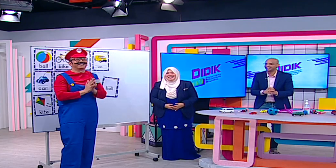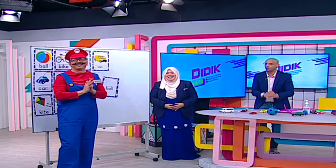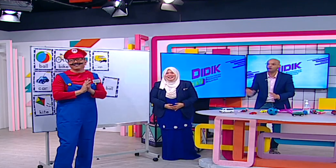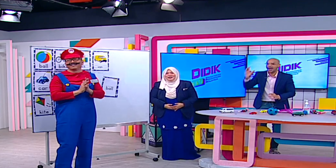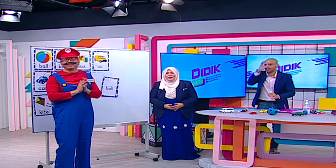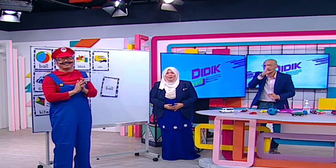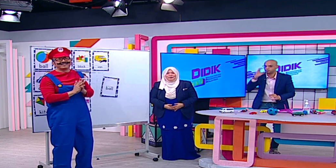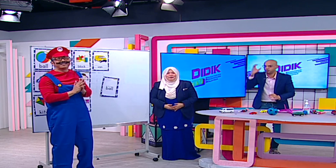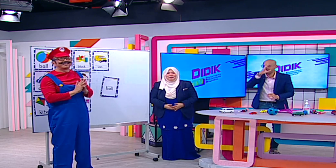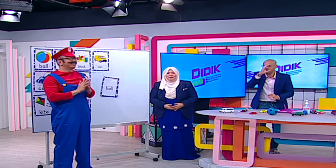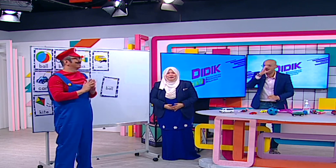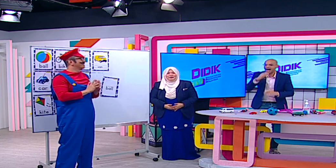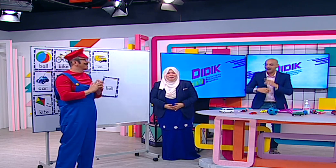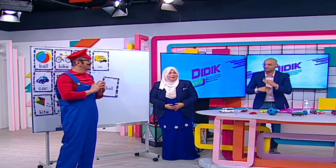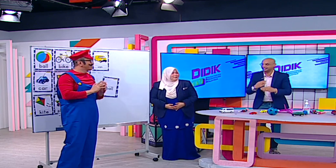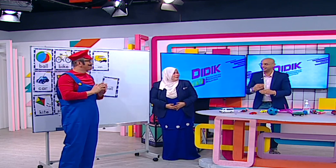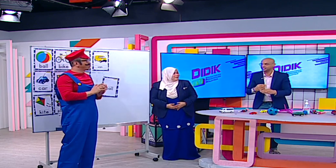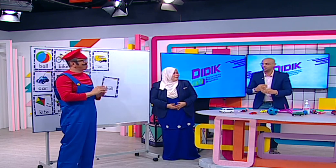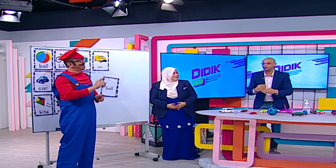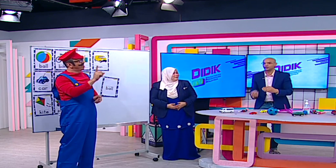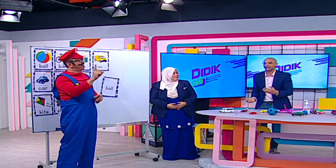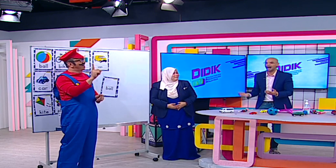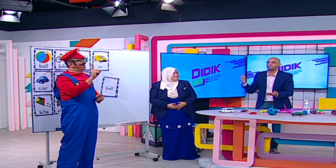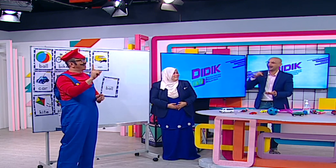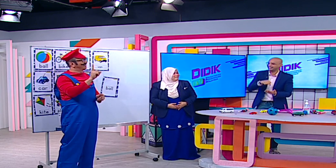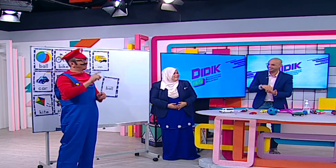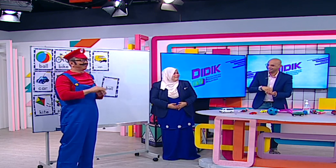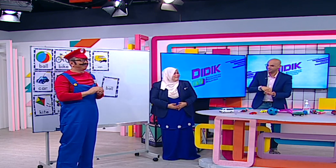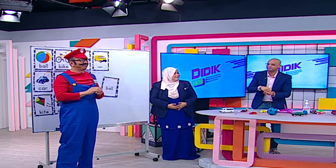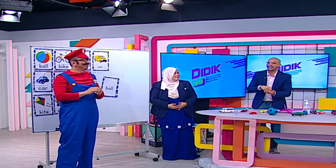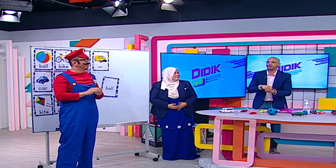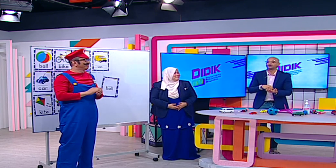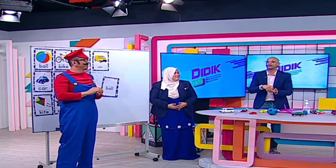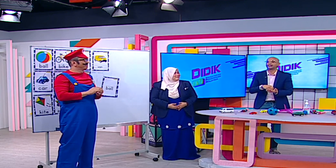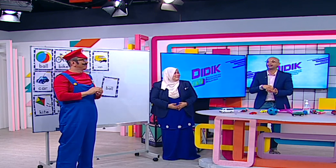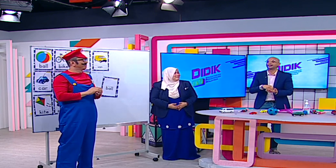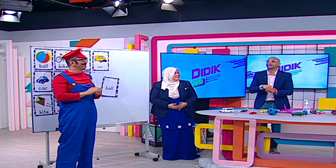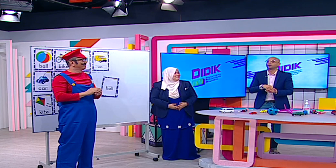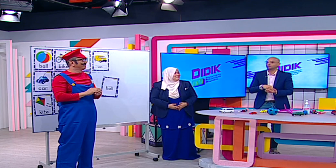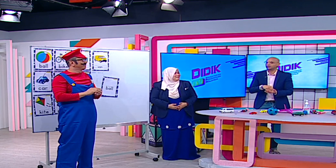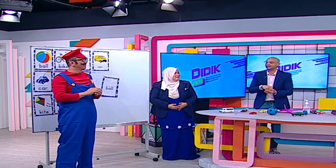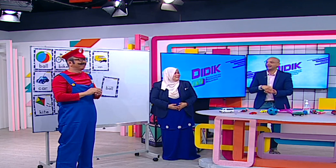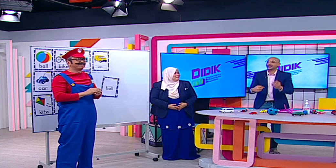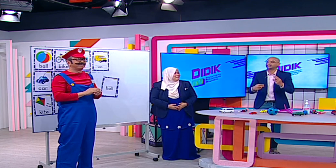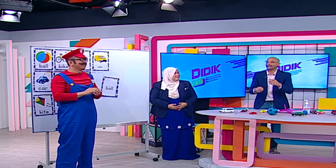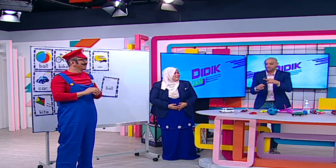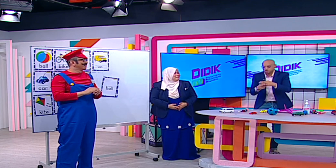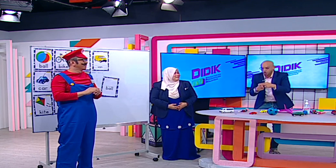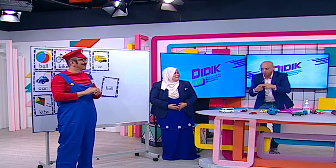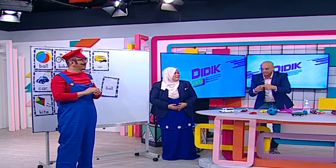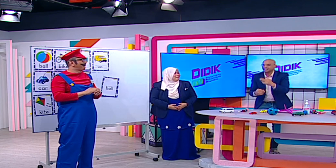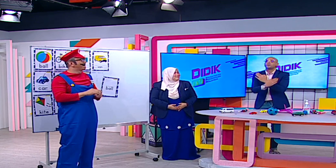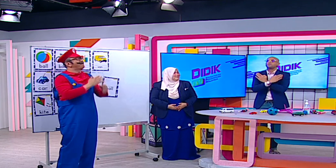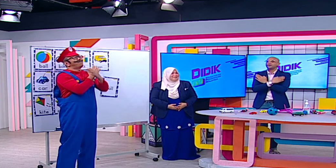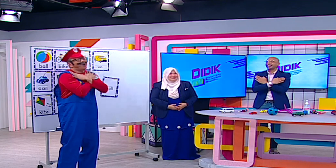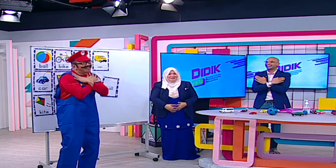to learn or explore after this, we're going to come back here and we're going to, take a